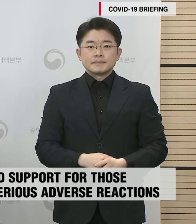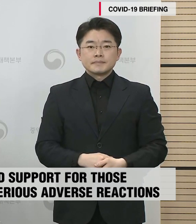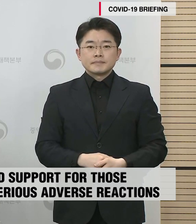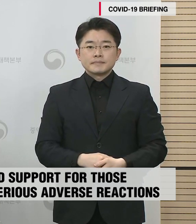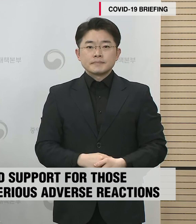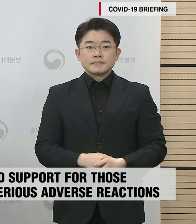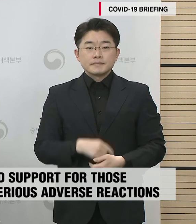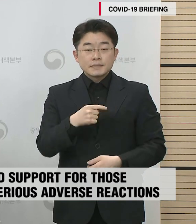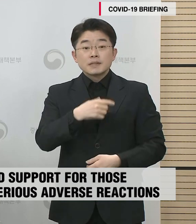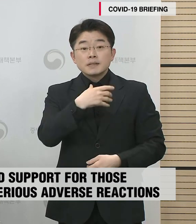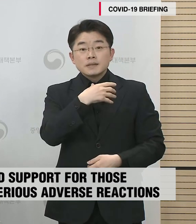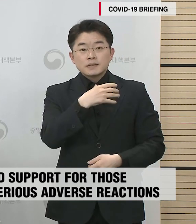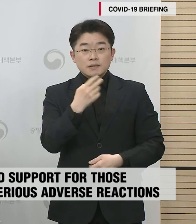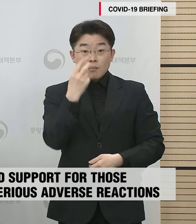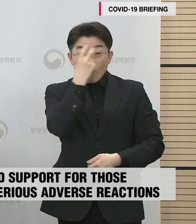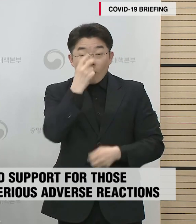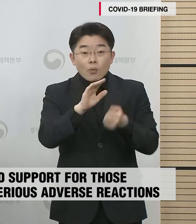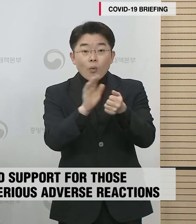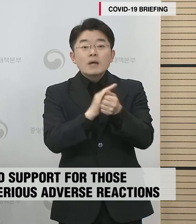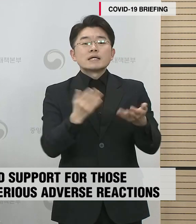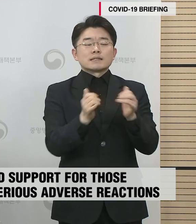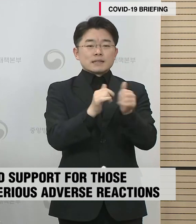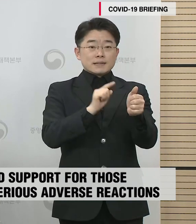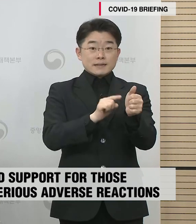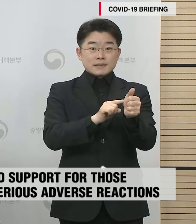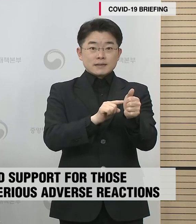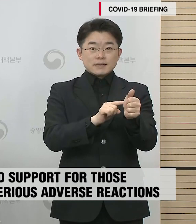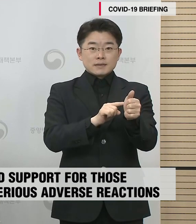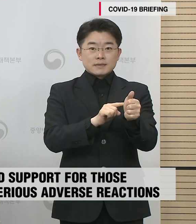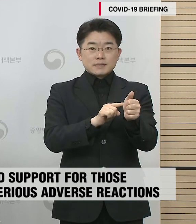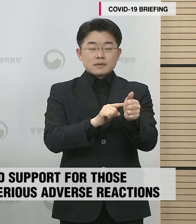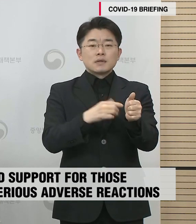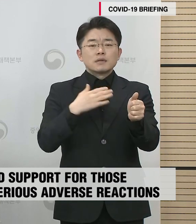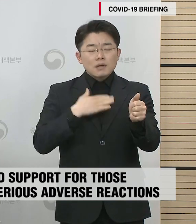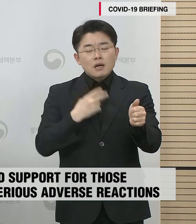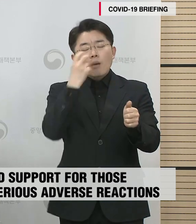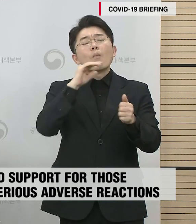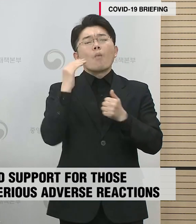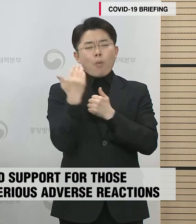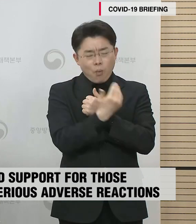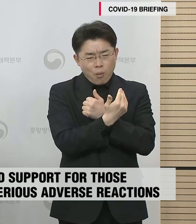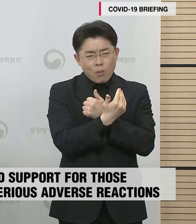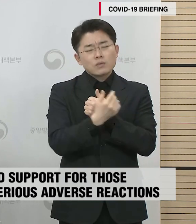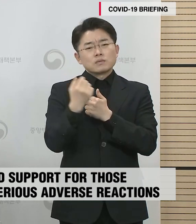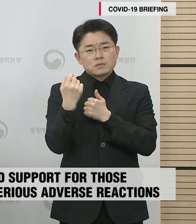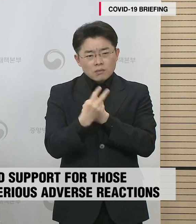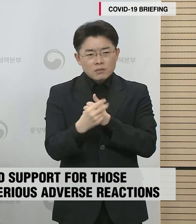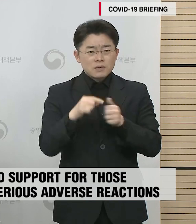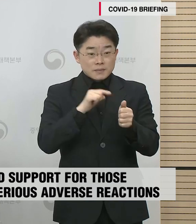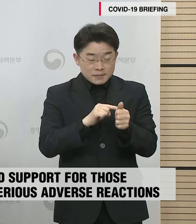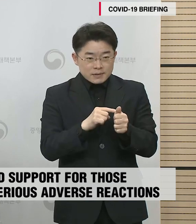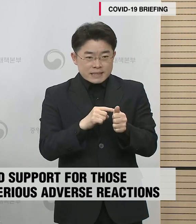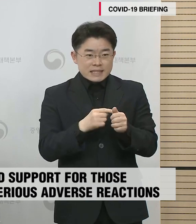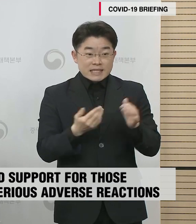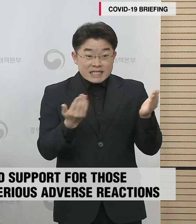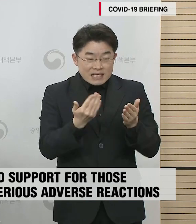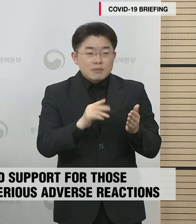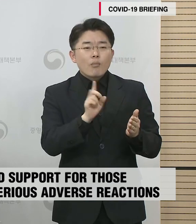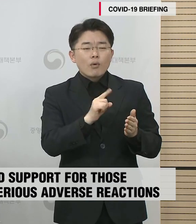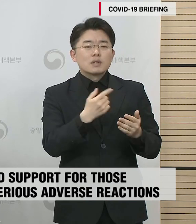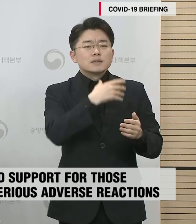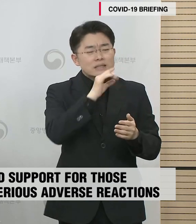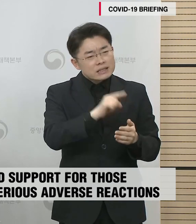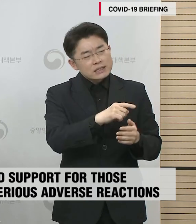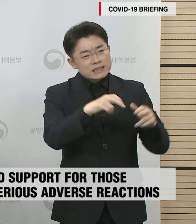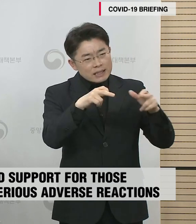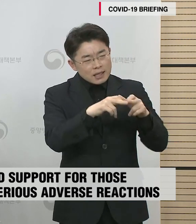And currently, we are carrying out the inoculations for care providers, and especially for these people, please note that